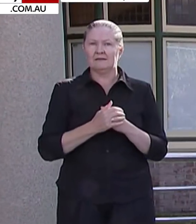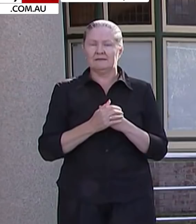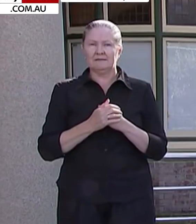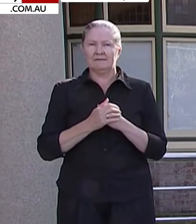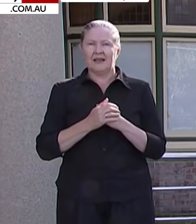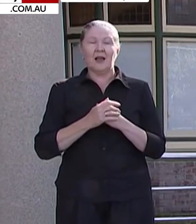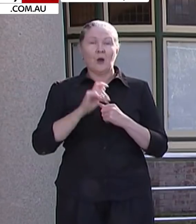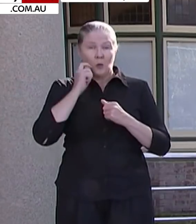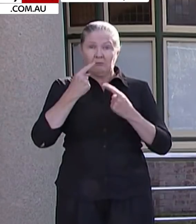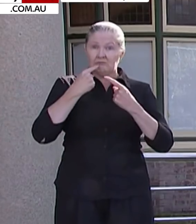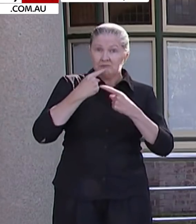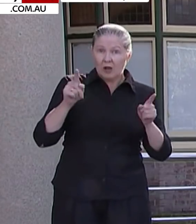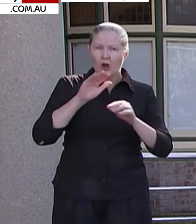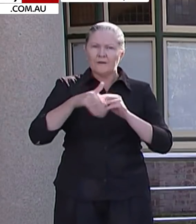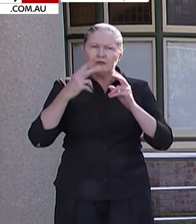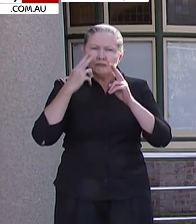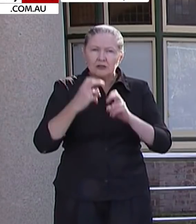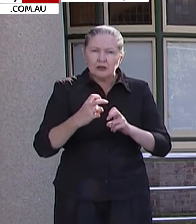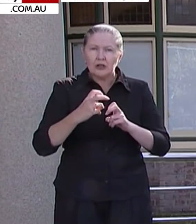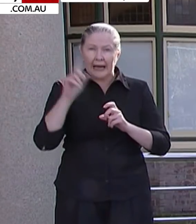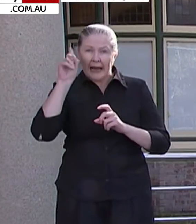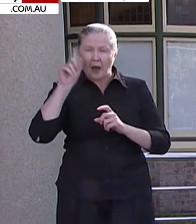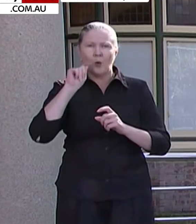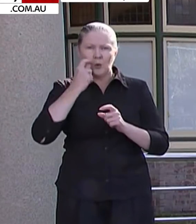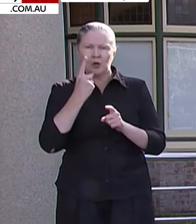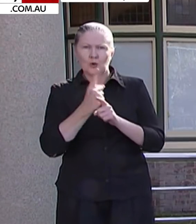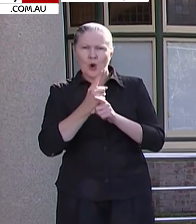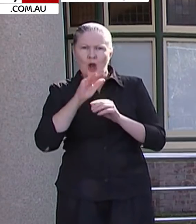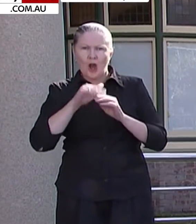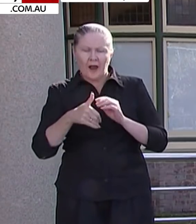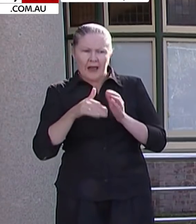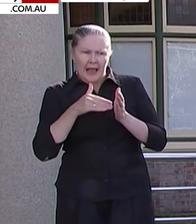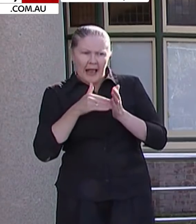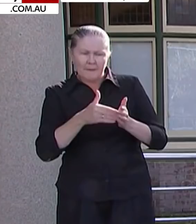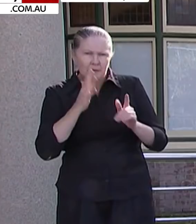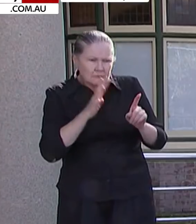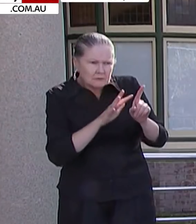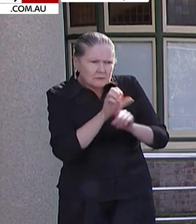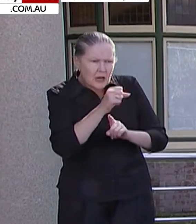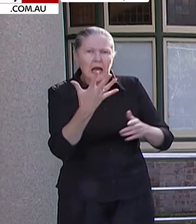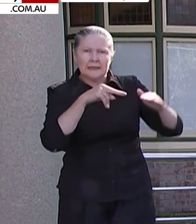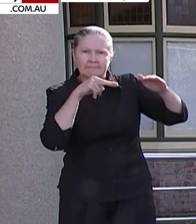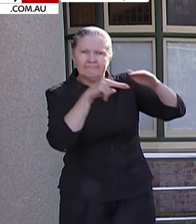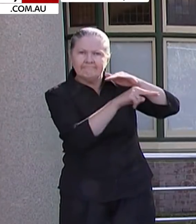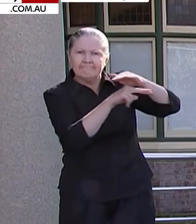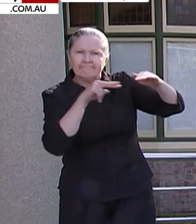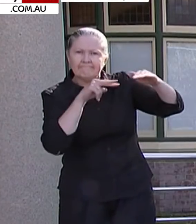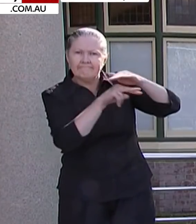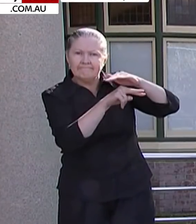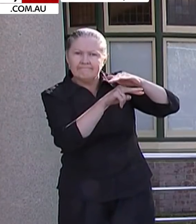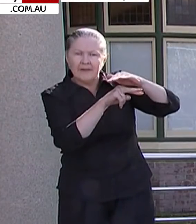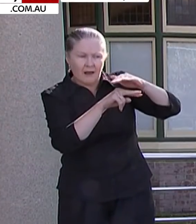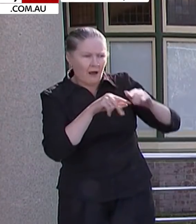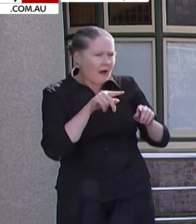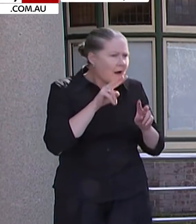researcher announcements are about using CT to help with early diagnosis, to save lives and to protect the